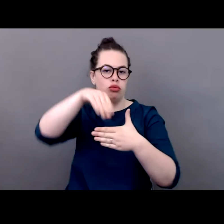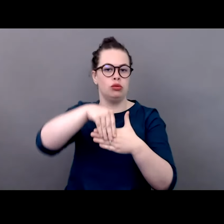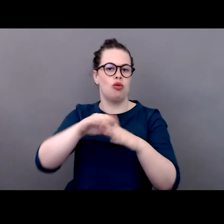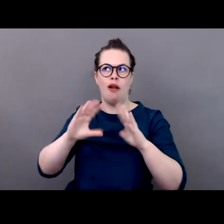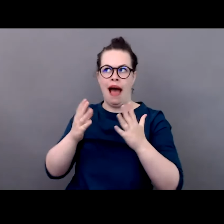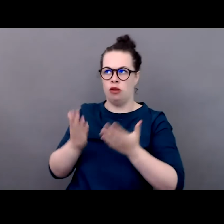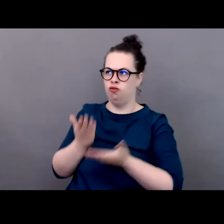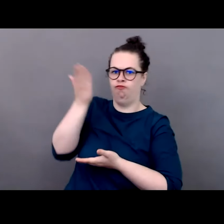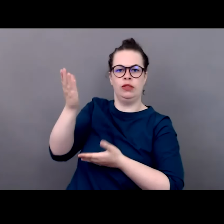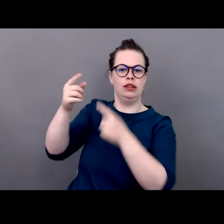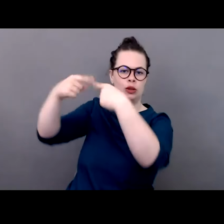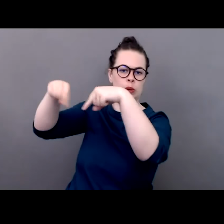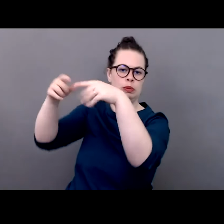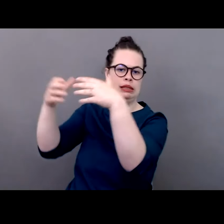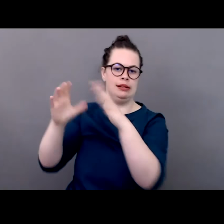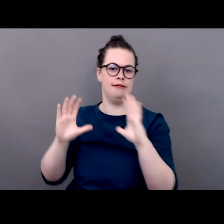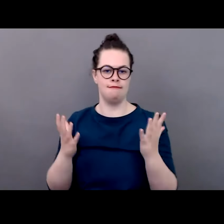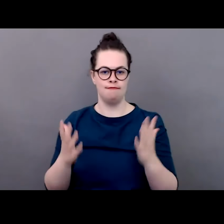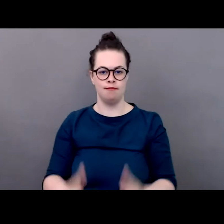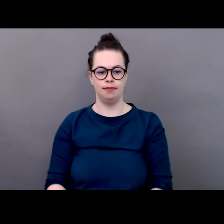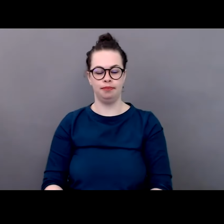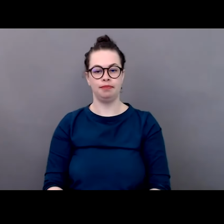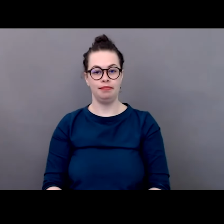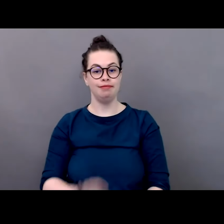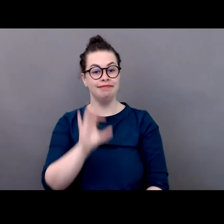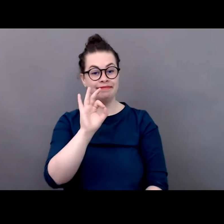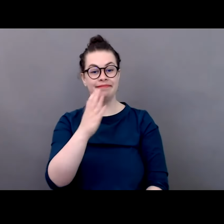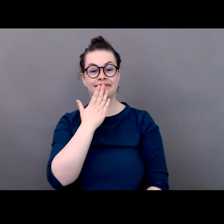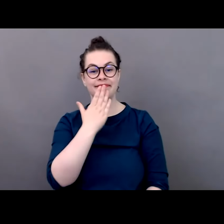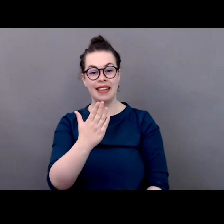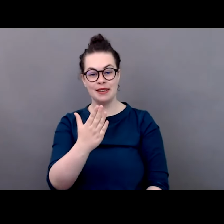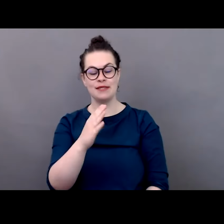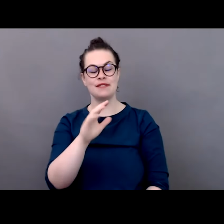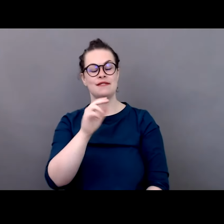Thank you, Han. I'm very happy to be here today with you.